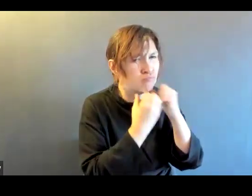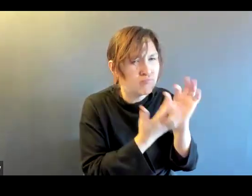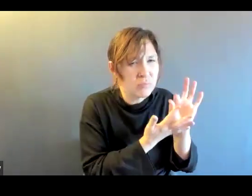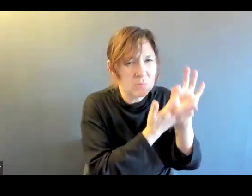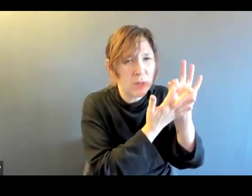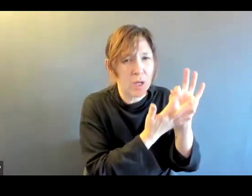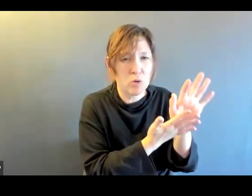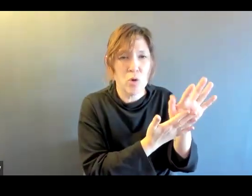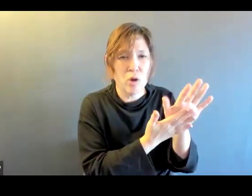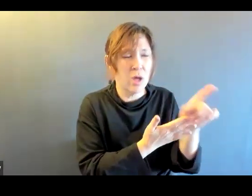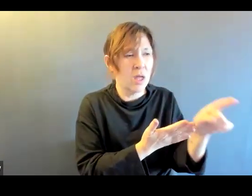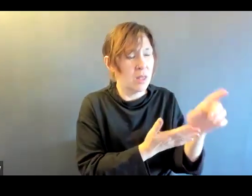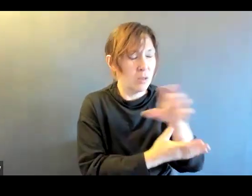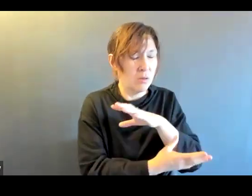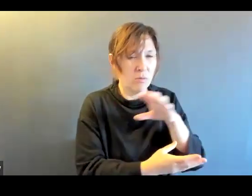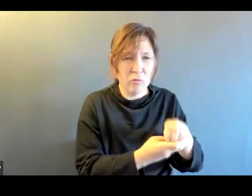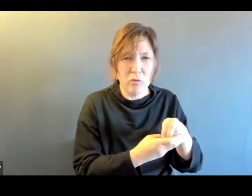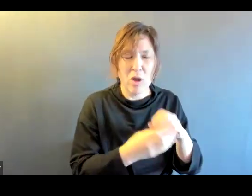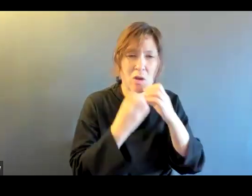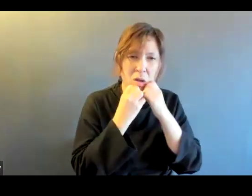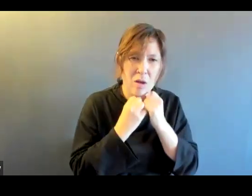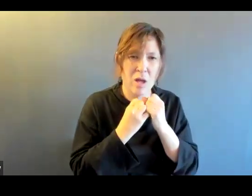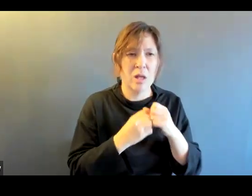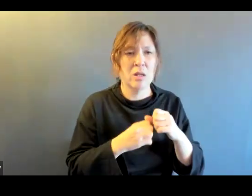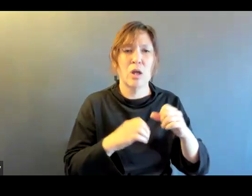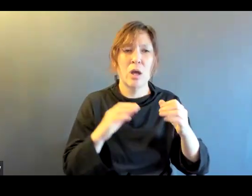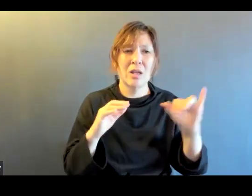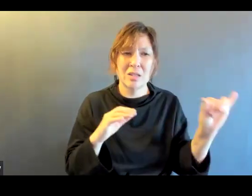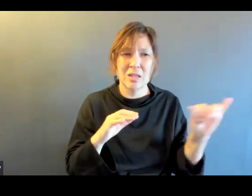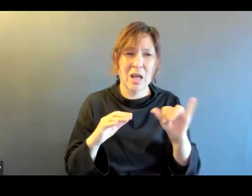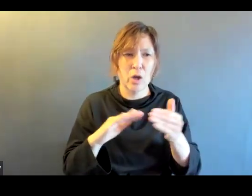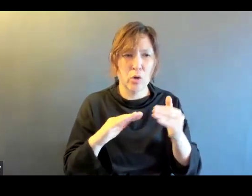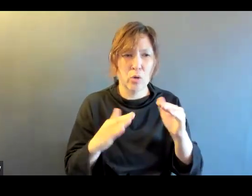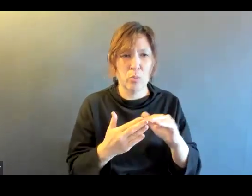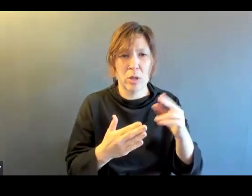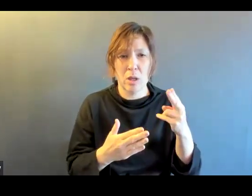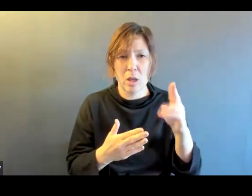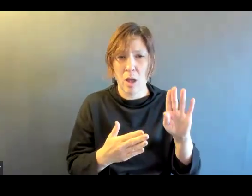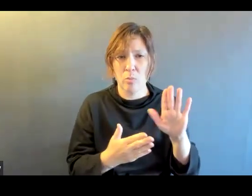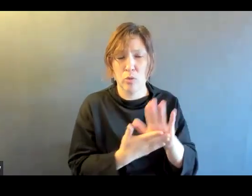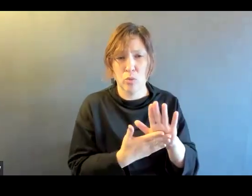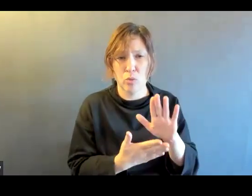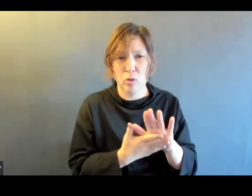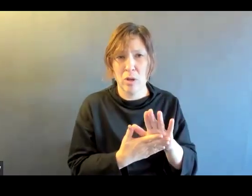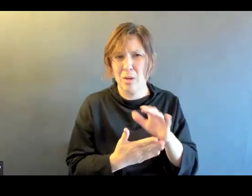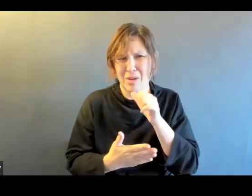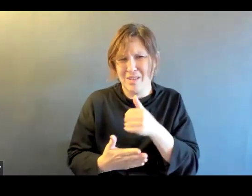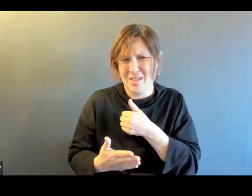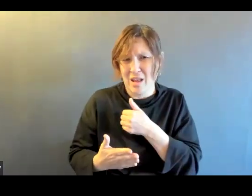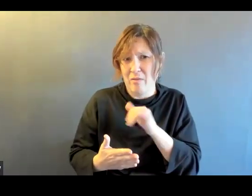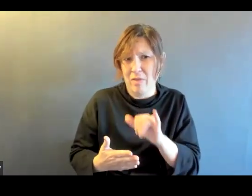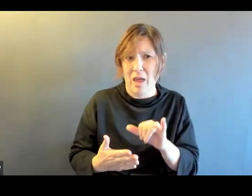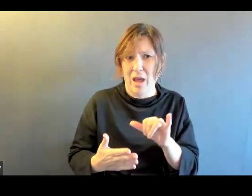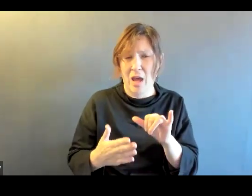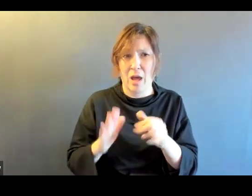of the values and work of a community hub school without the support and resources of the hub school strategy. 3 of CASH's many